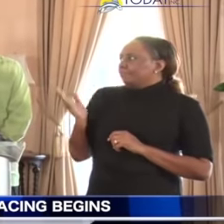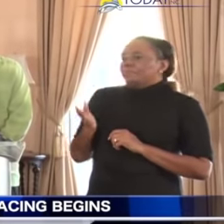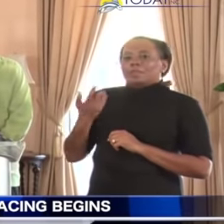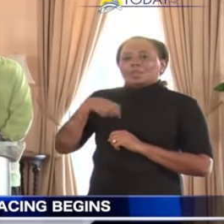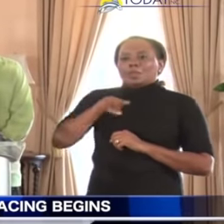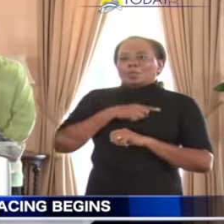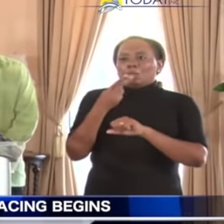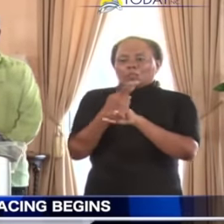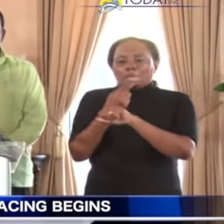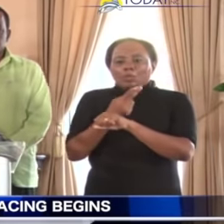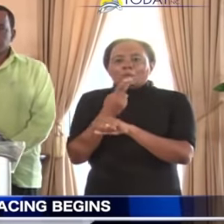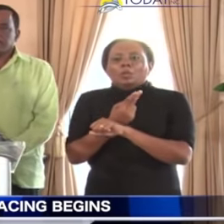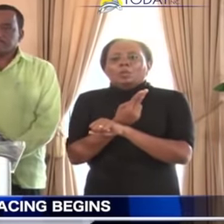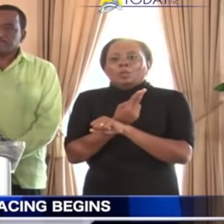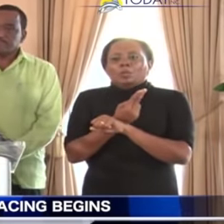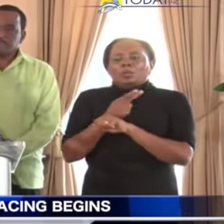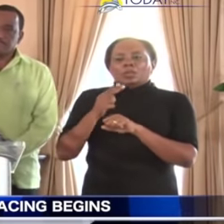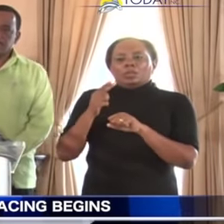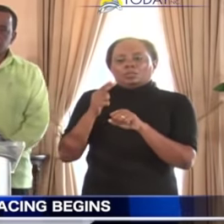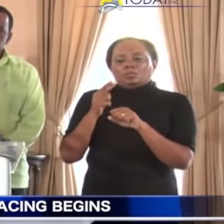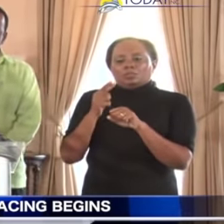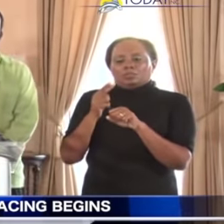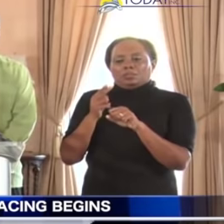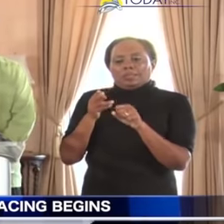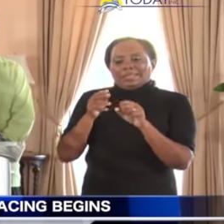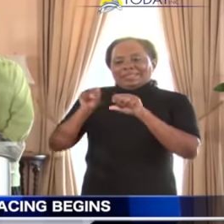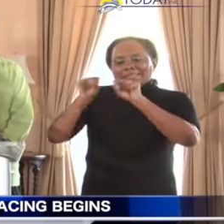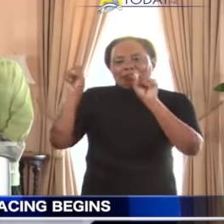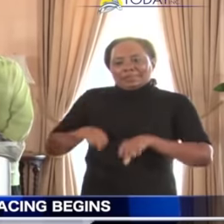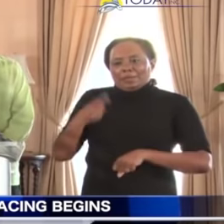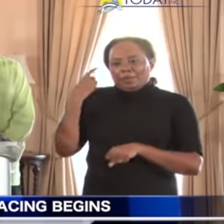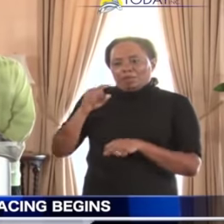health to be able to identify cases, and once we